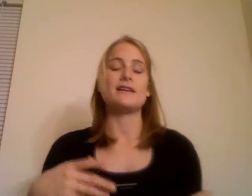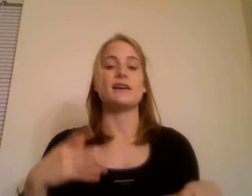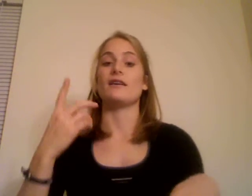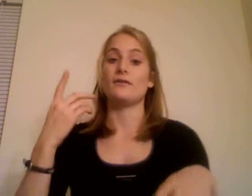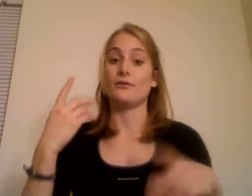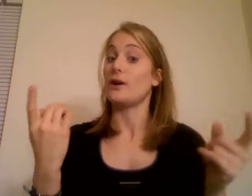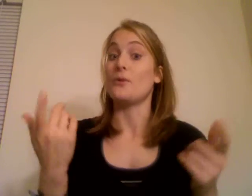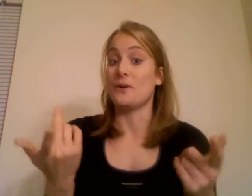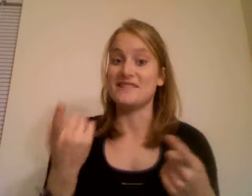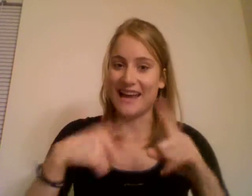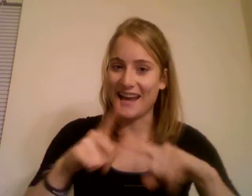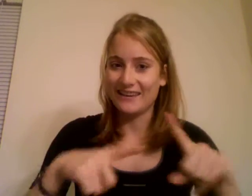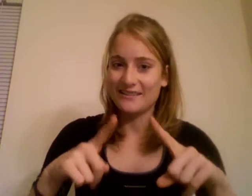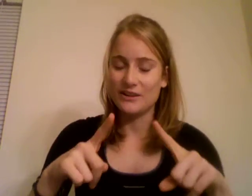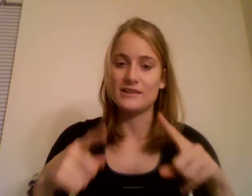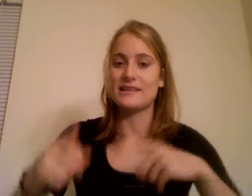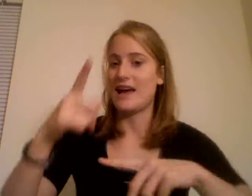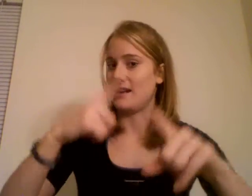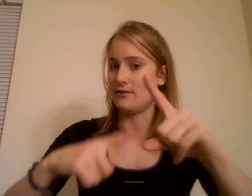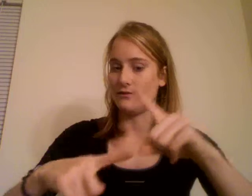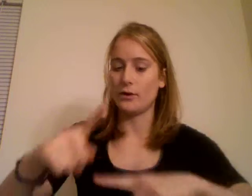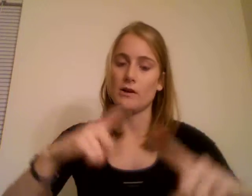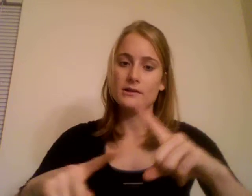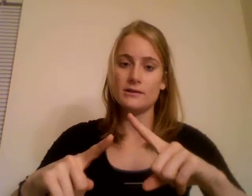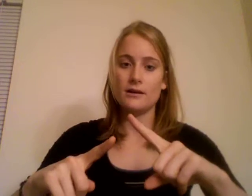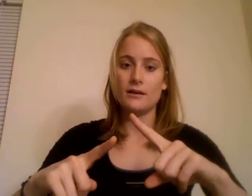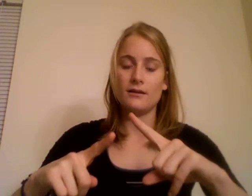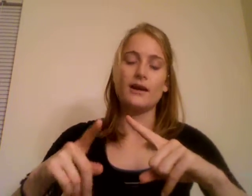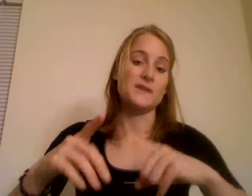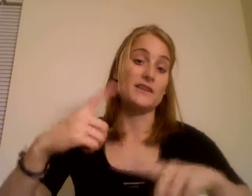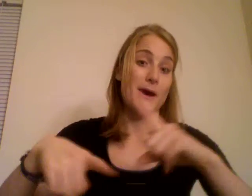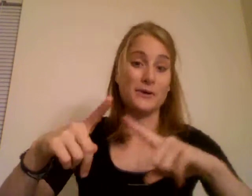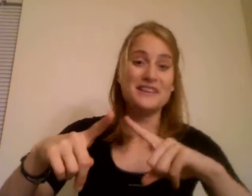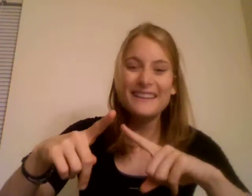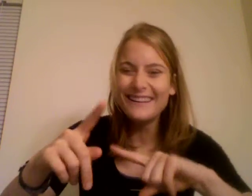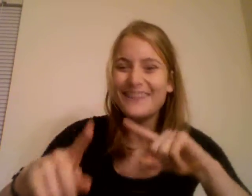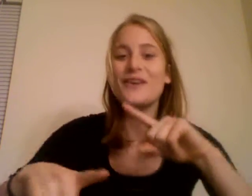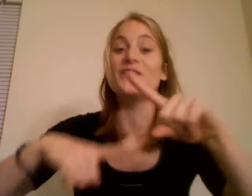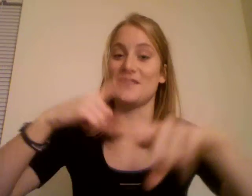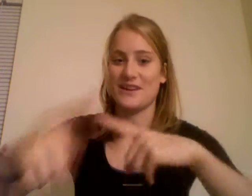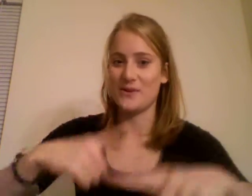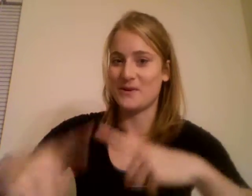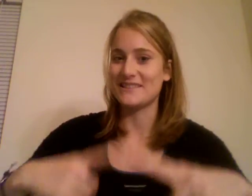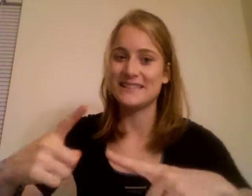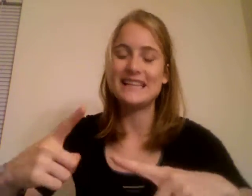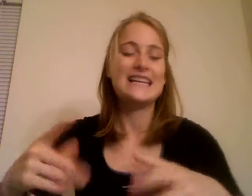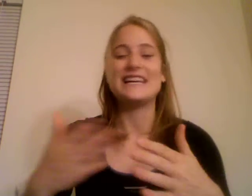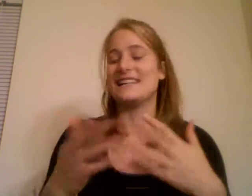idea for the word sign. You can sign it forwards. I'm sorry, that's backwards. Or you can sign it forwards. It doesn't